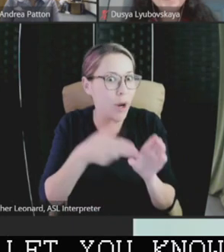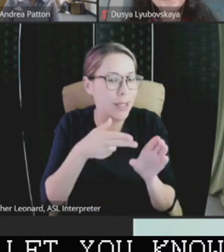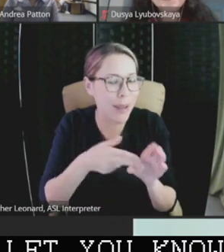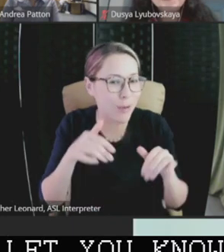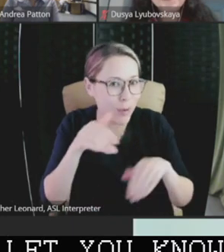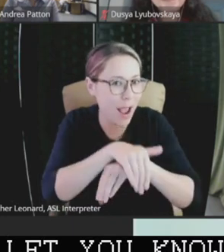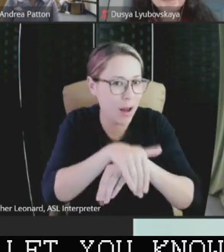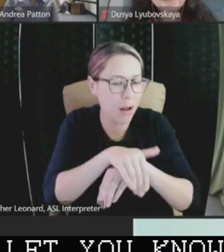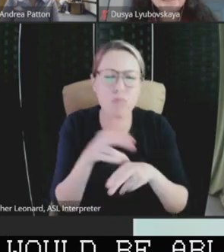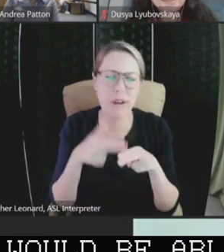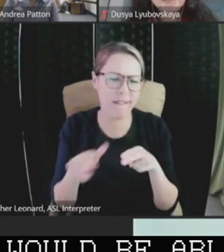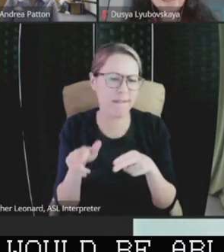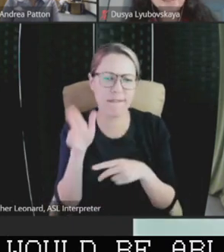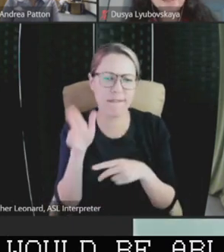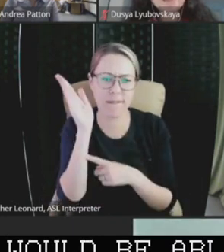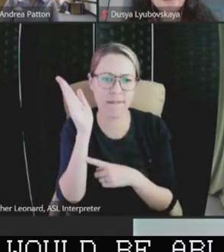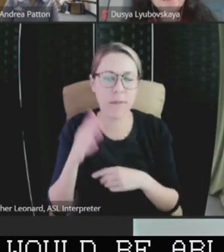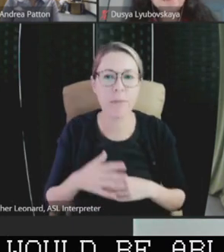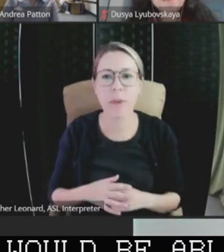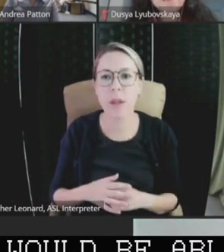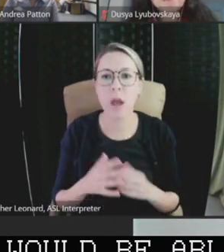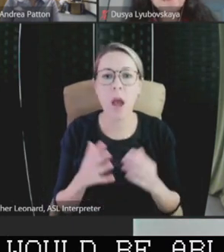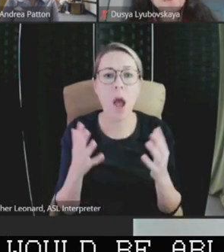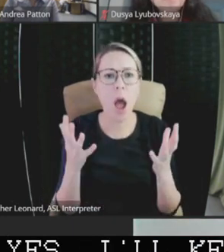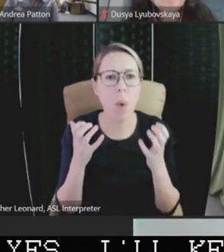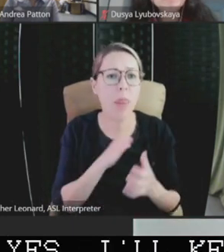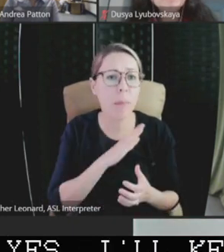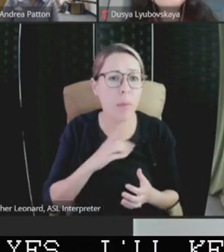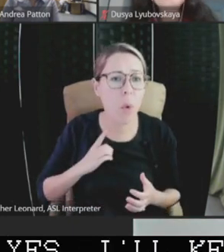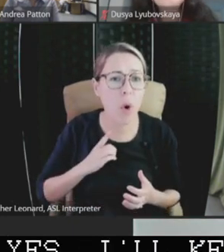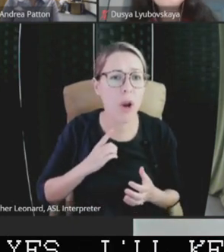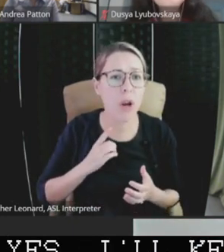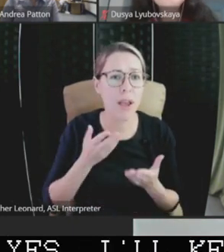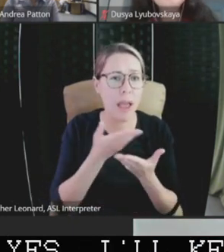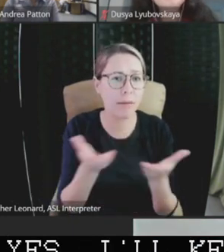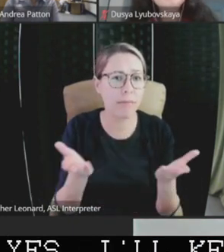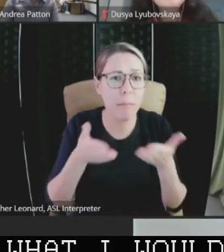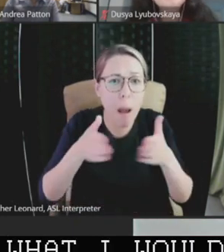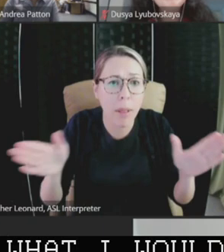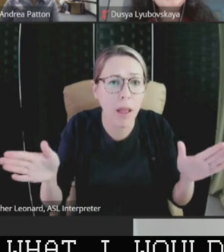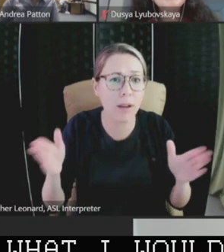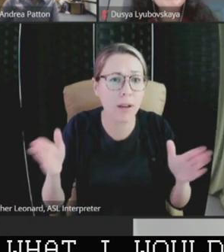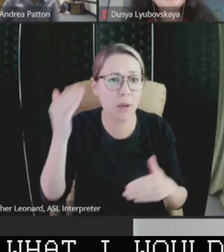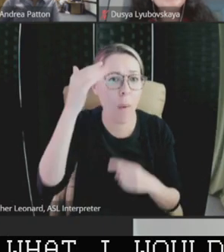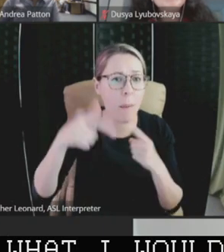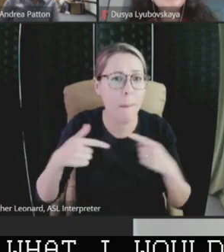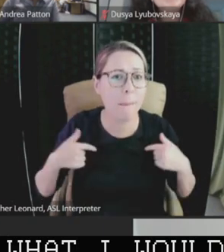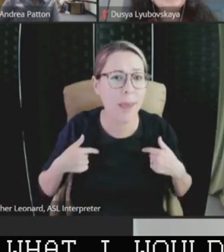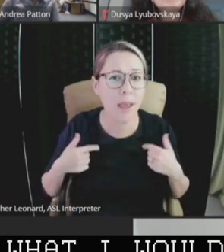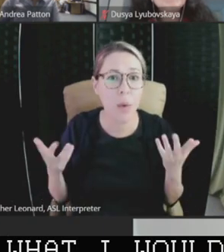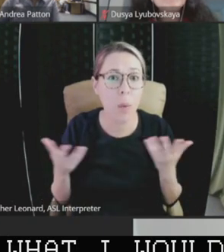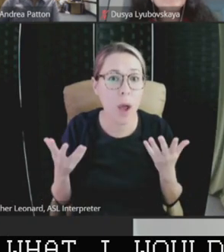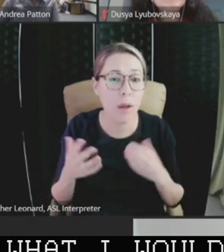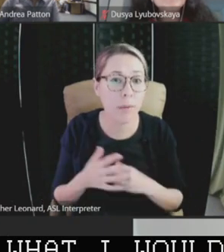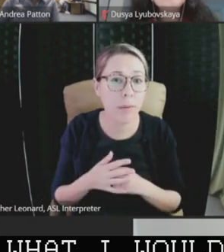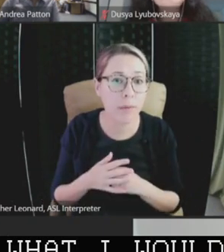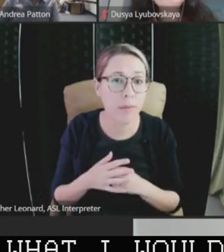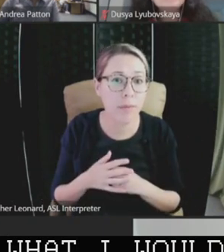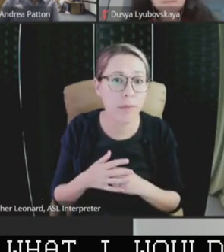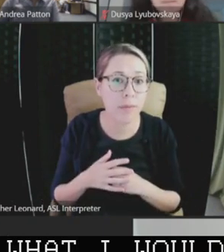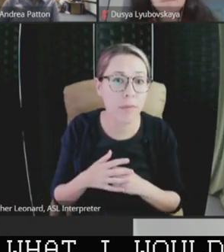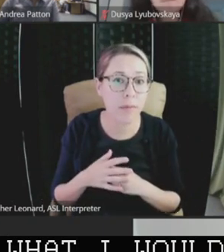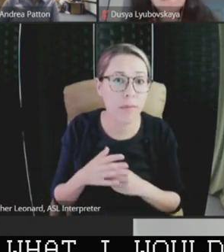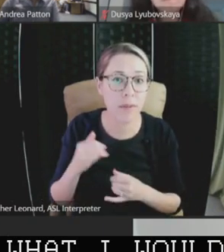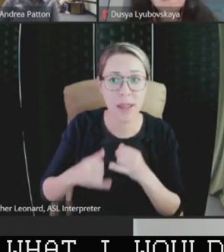but what I'd like the board and the public to know about me is that I'm Elizabeth Dean Clower. I'm